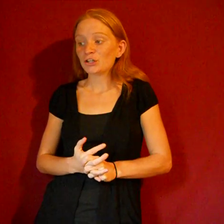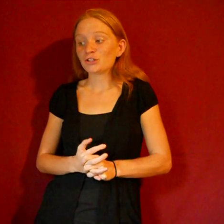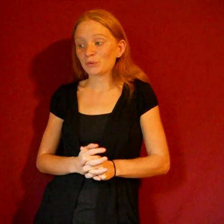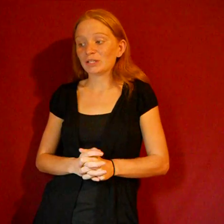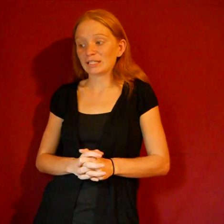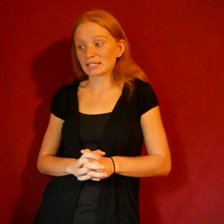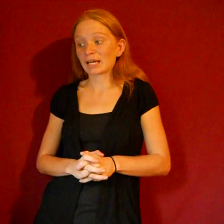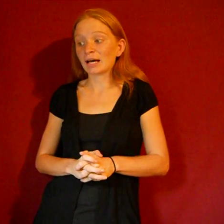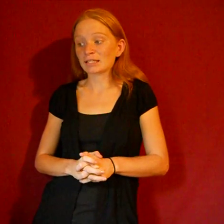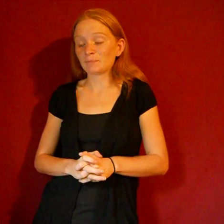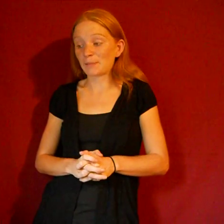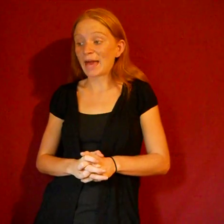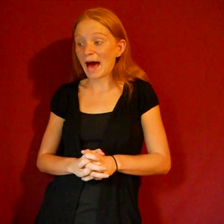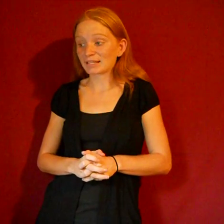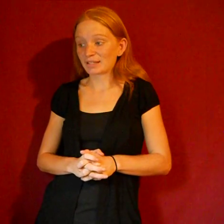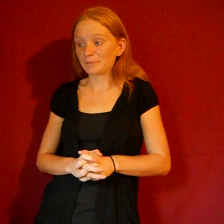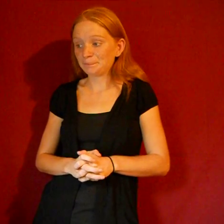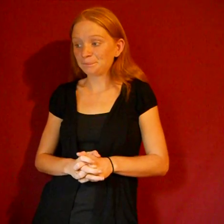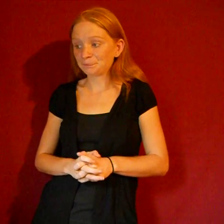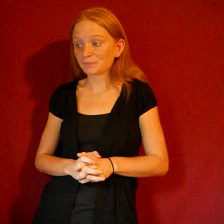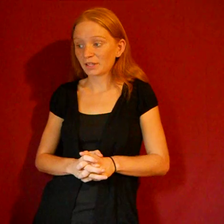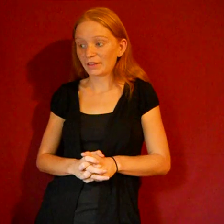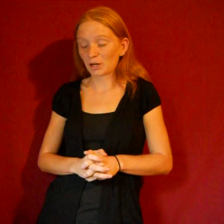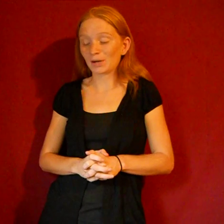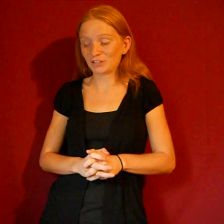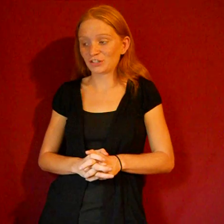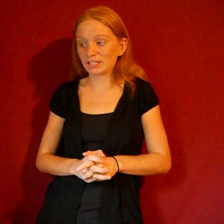to and discuss and maybe ask them that question, yeah.